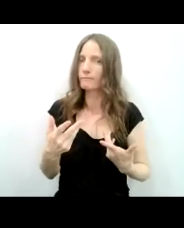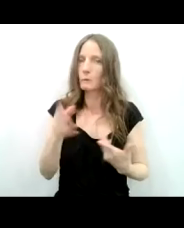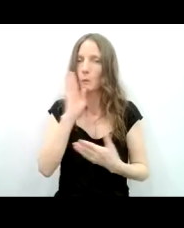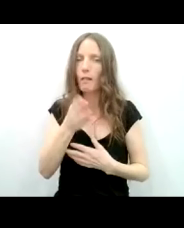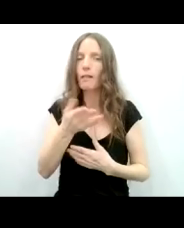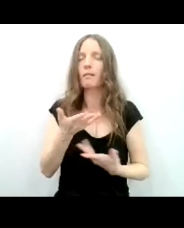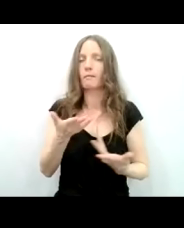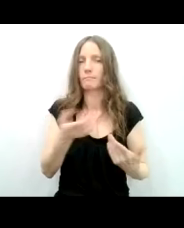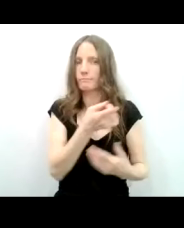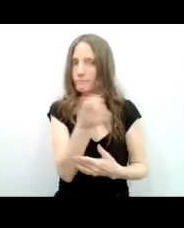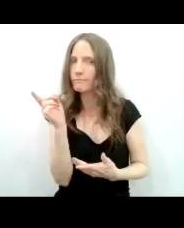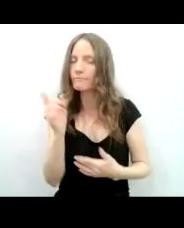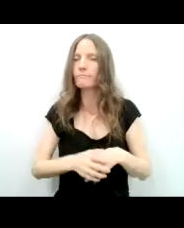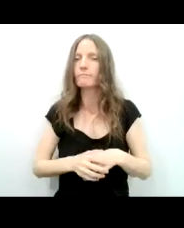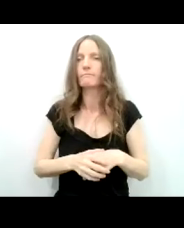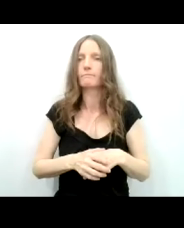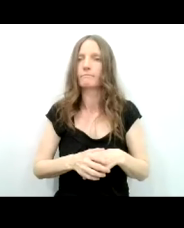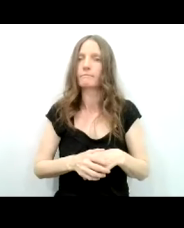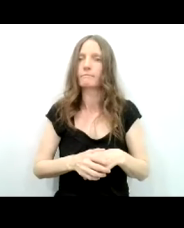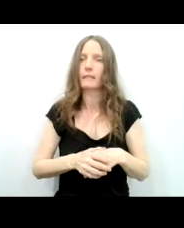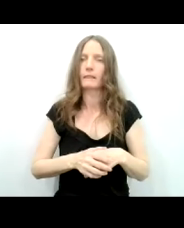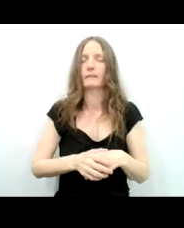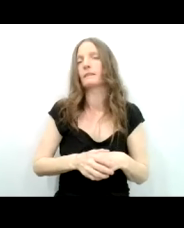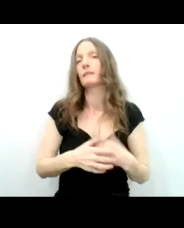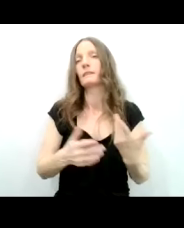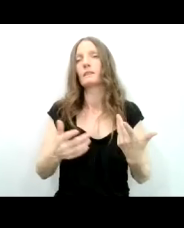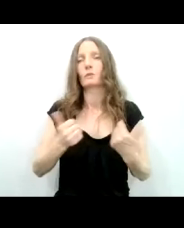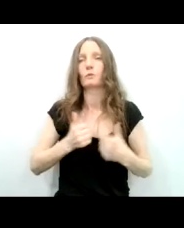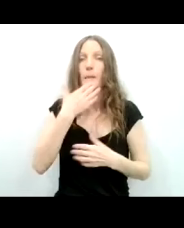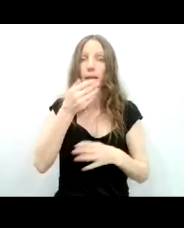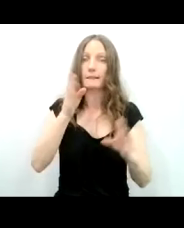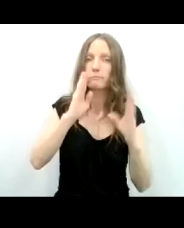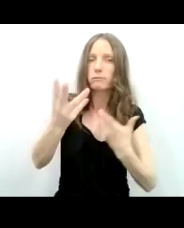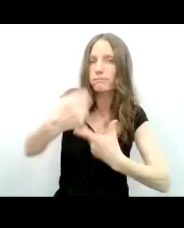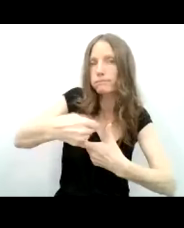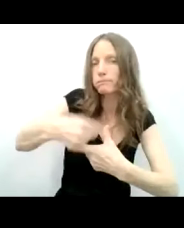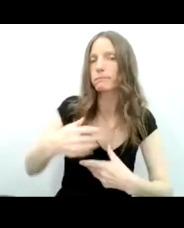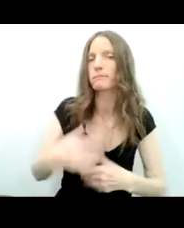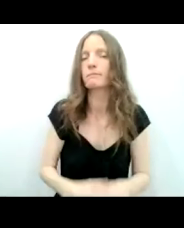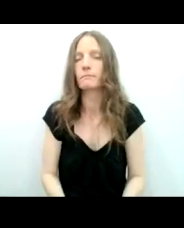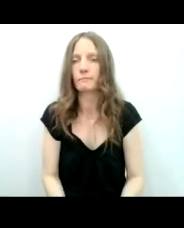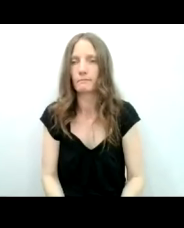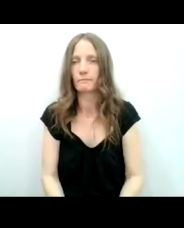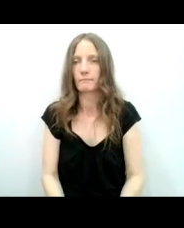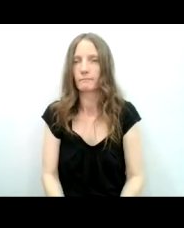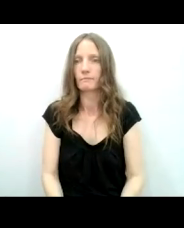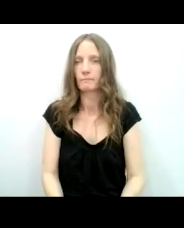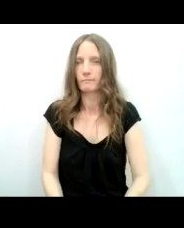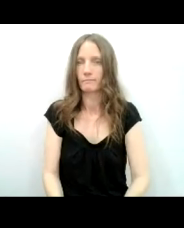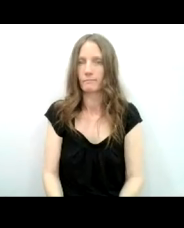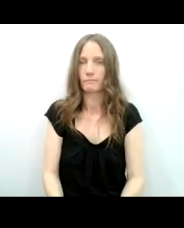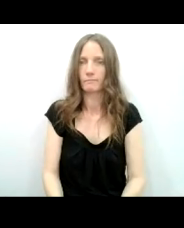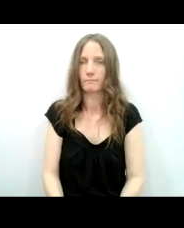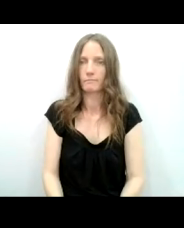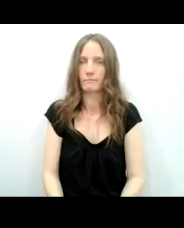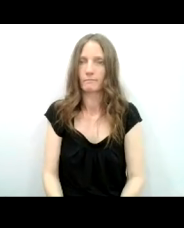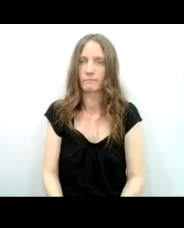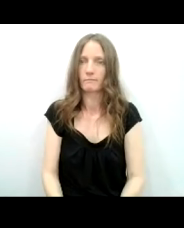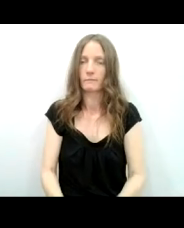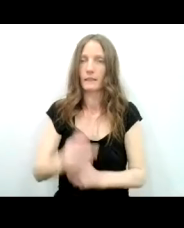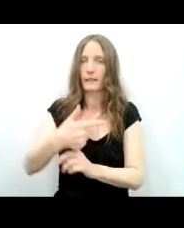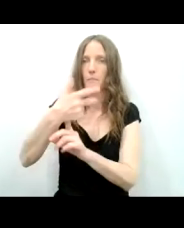another as well as sort of the group. So if you can be as present as possible, if you can within your circumstances, have your